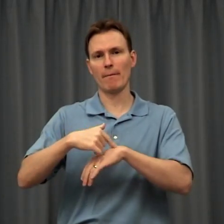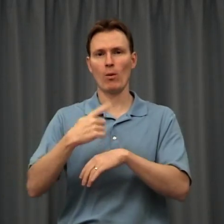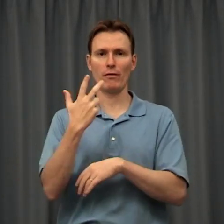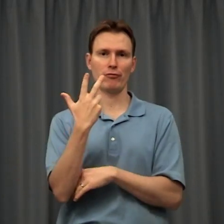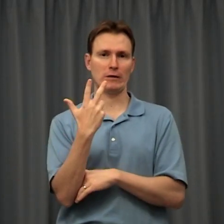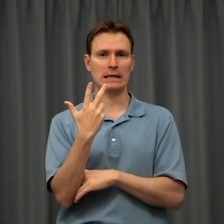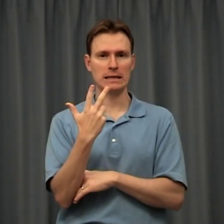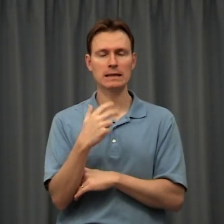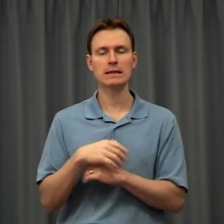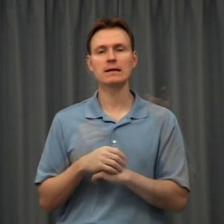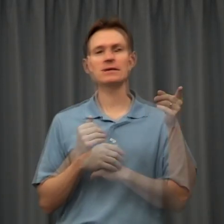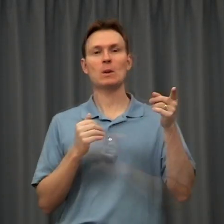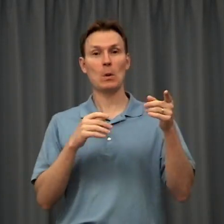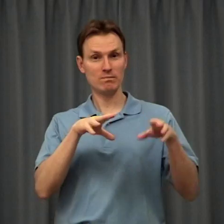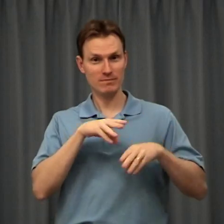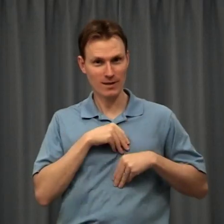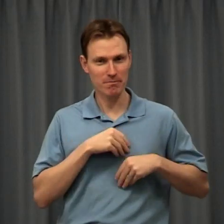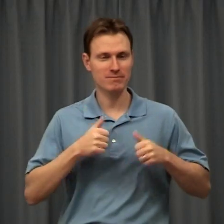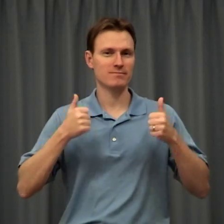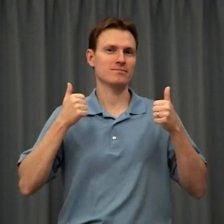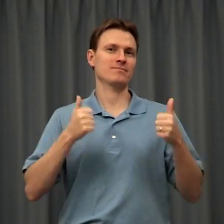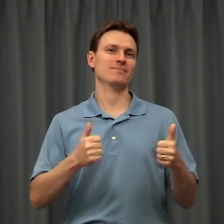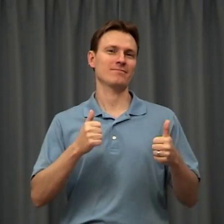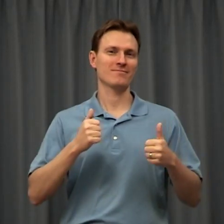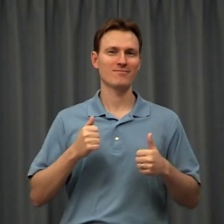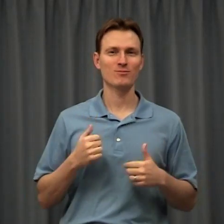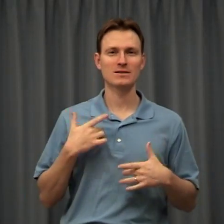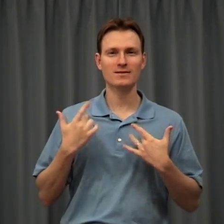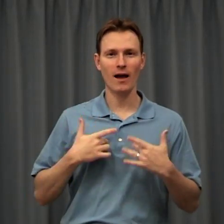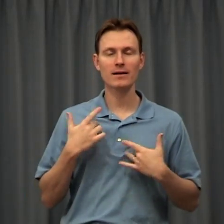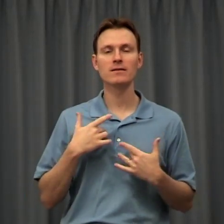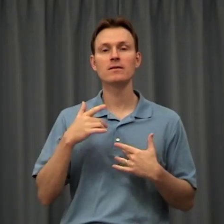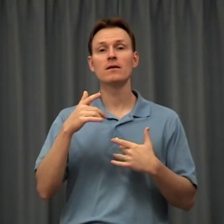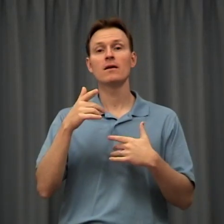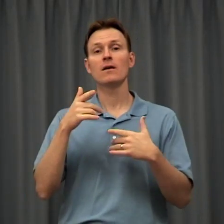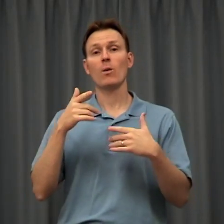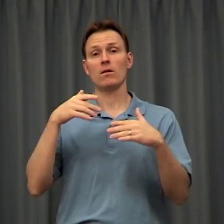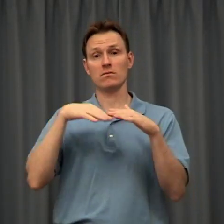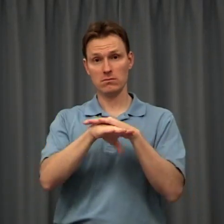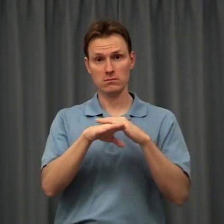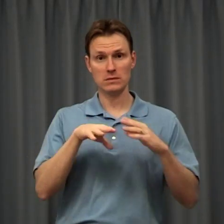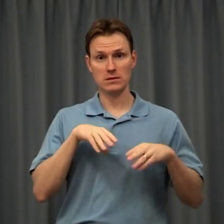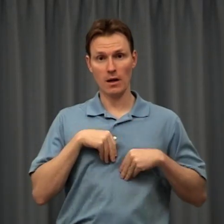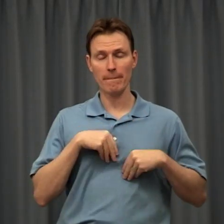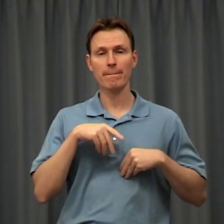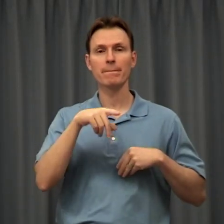one of 3 medical schools in Florida. I was accepted, which was very exciting.